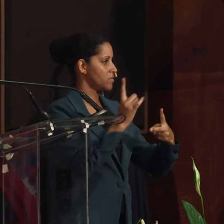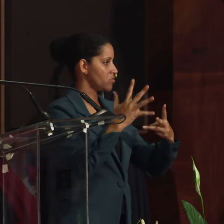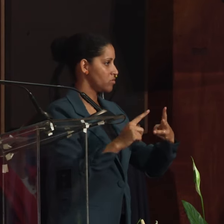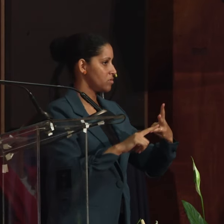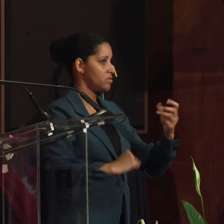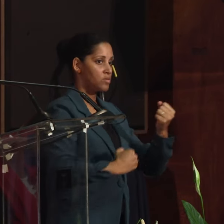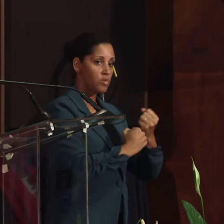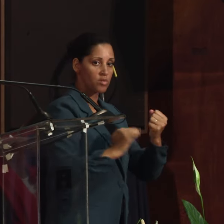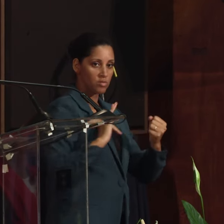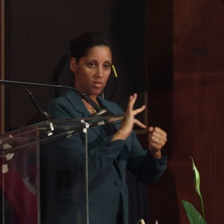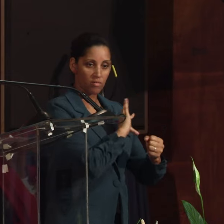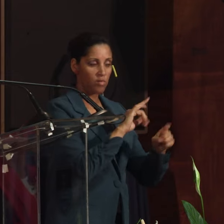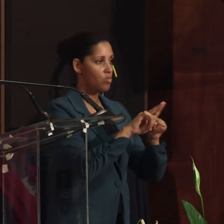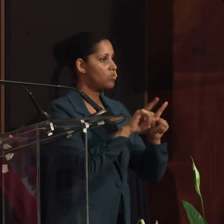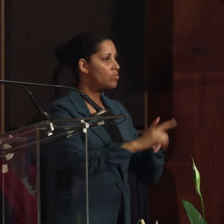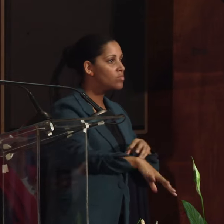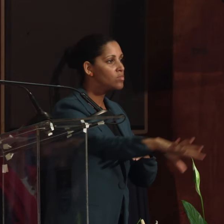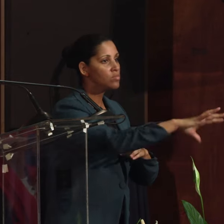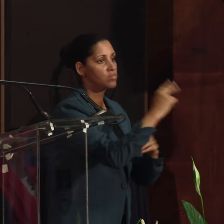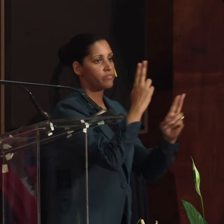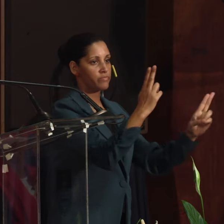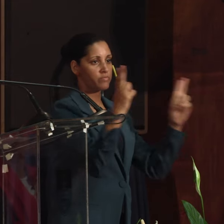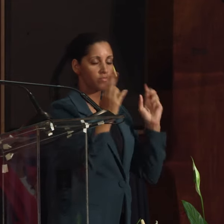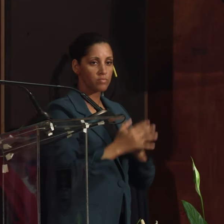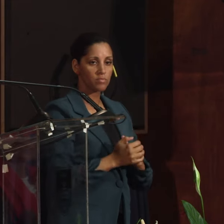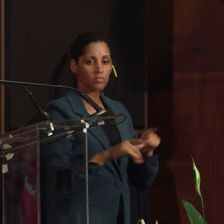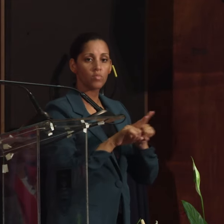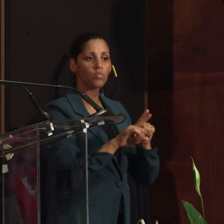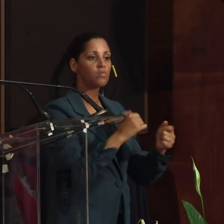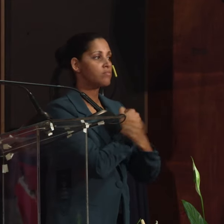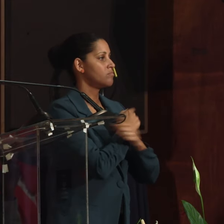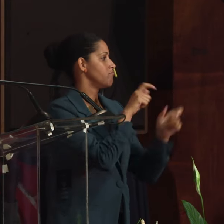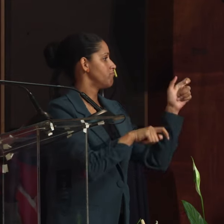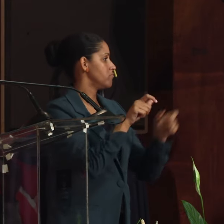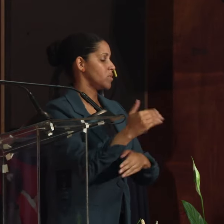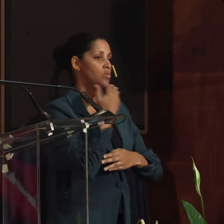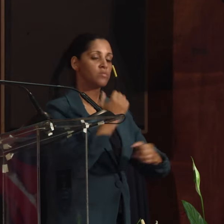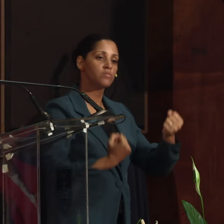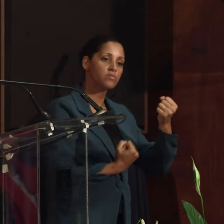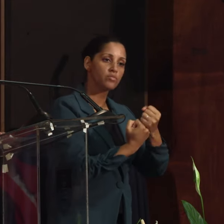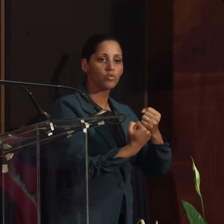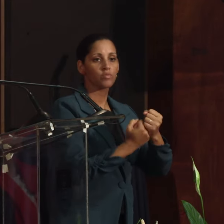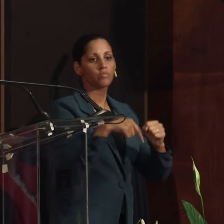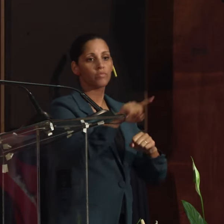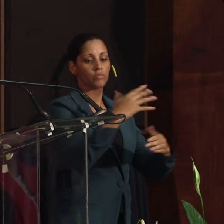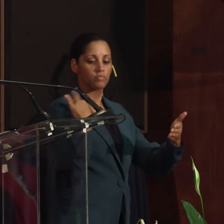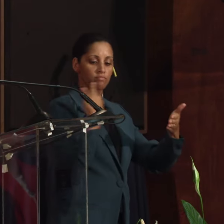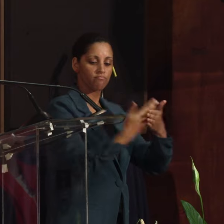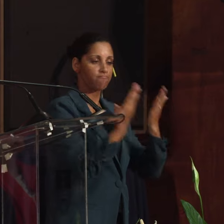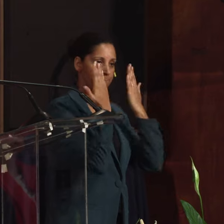staff from right across the university, and your loved ones who have supported you throughout your study